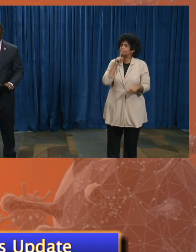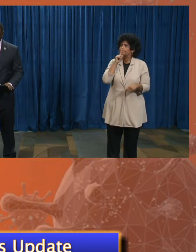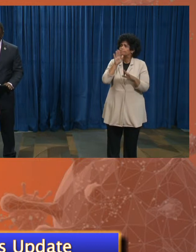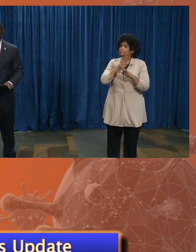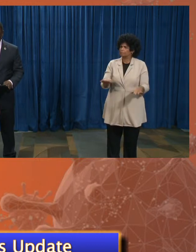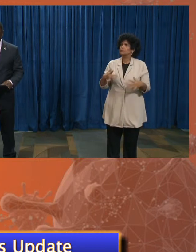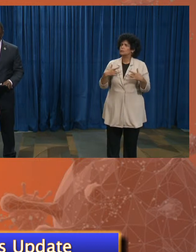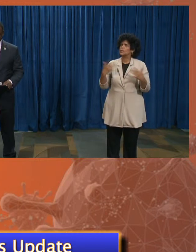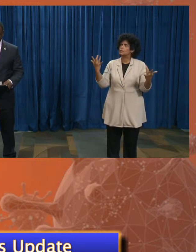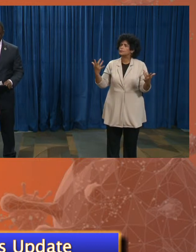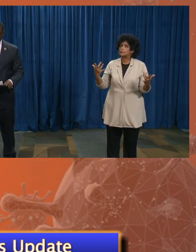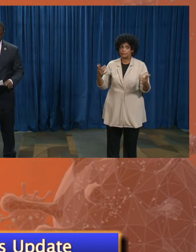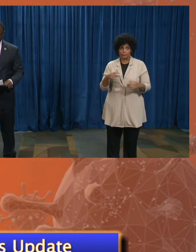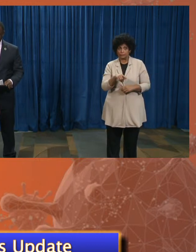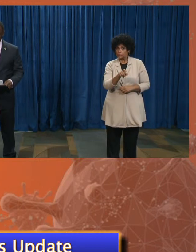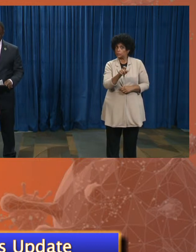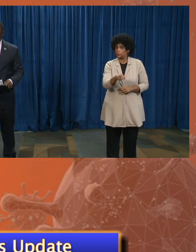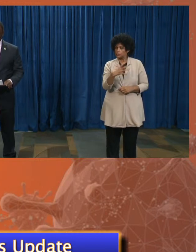So,